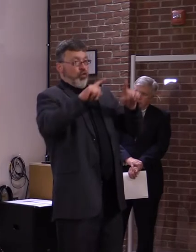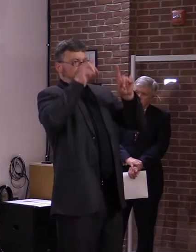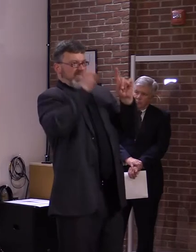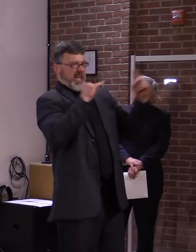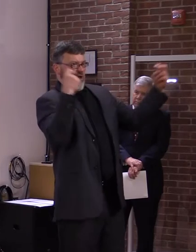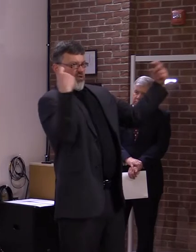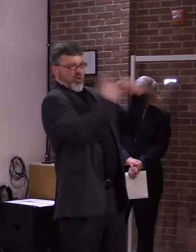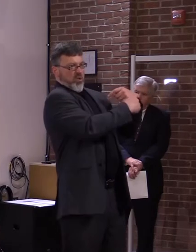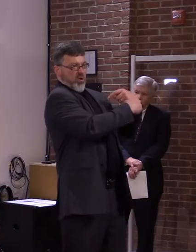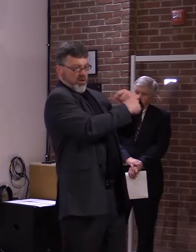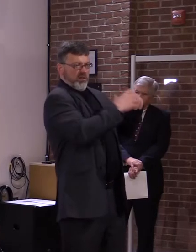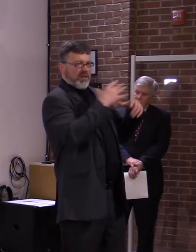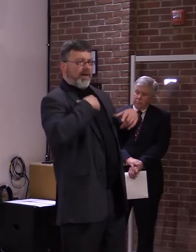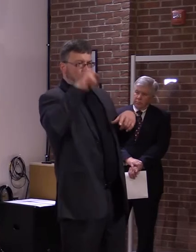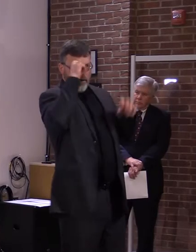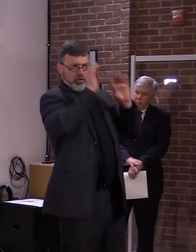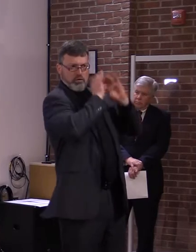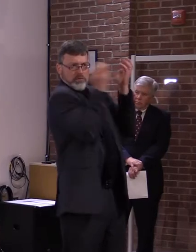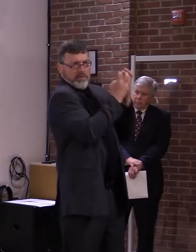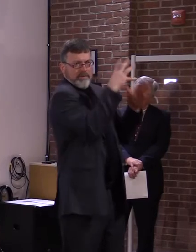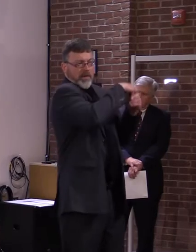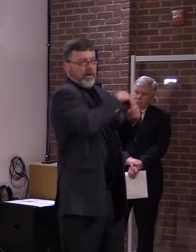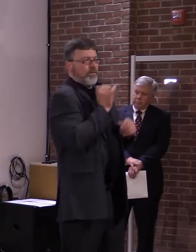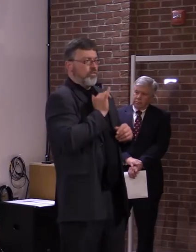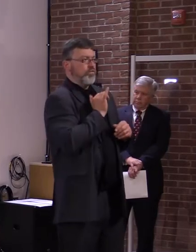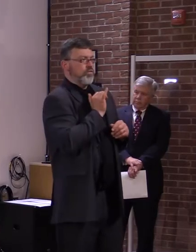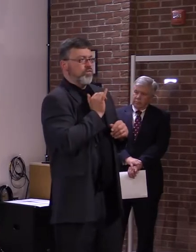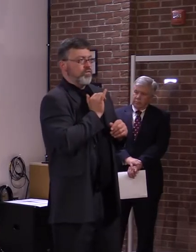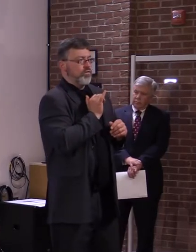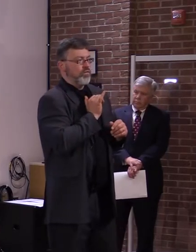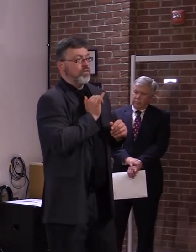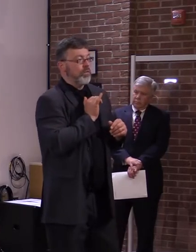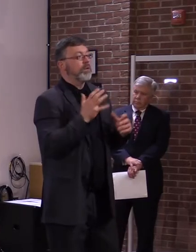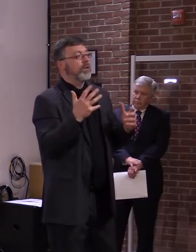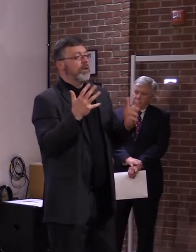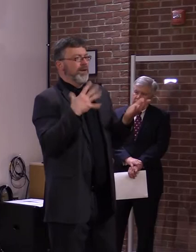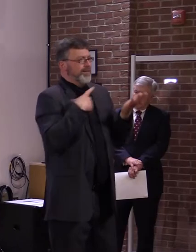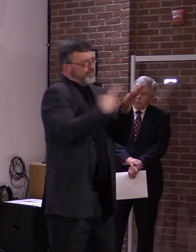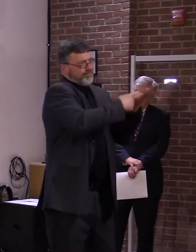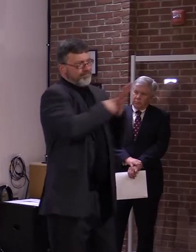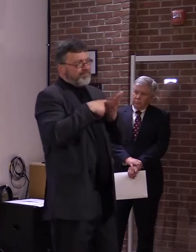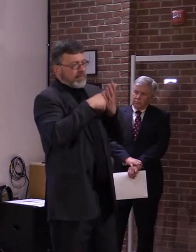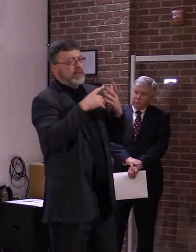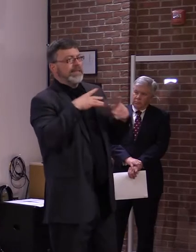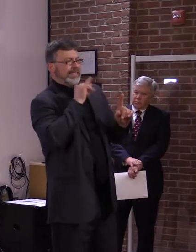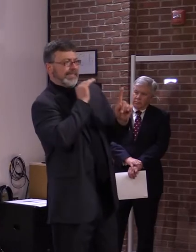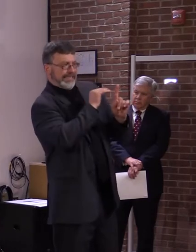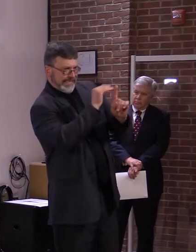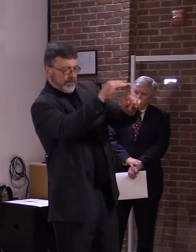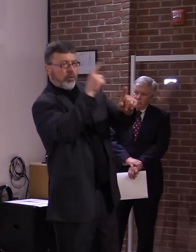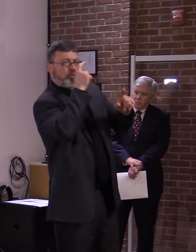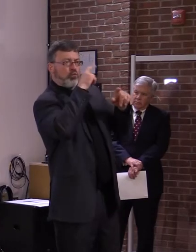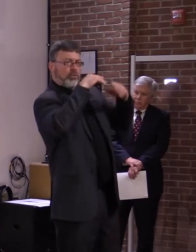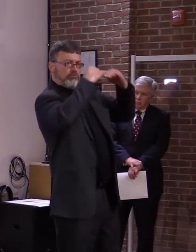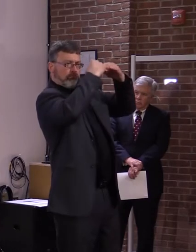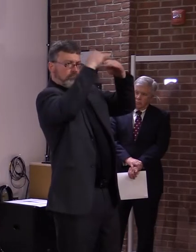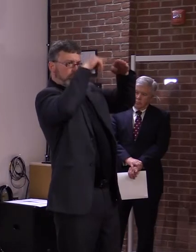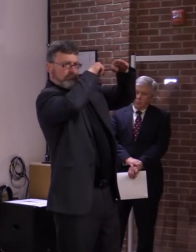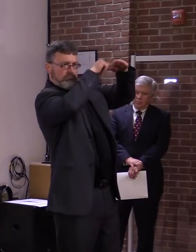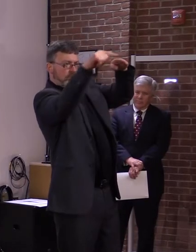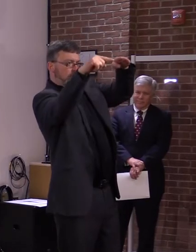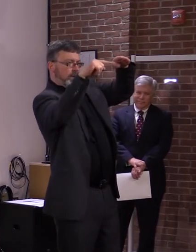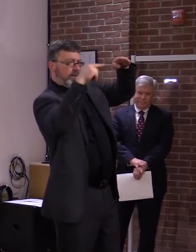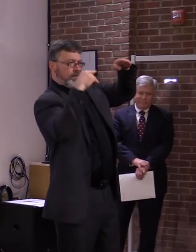I've made my feelings known. I have not spoken directly to Governor Cuomo ever,